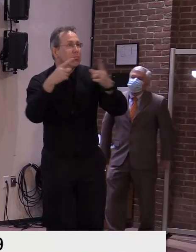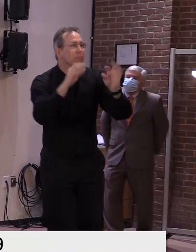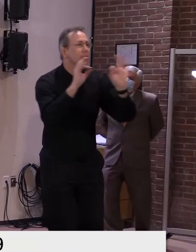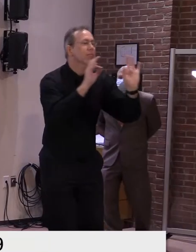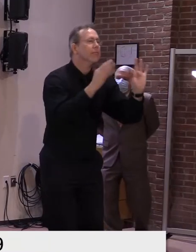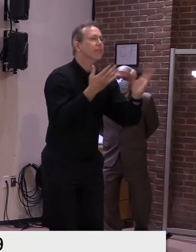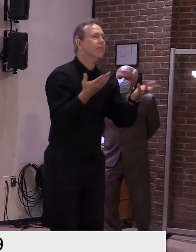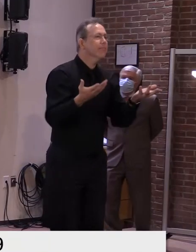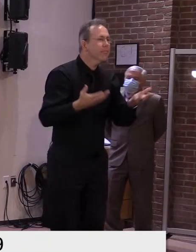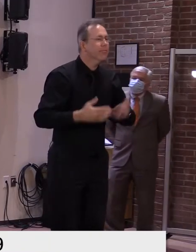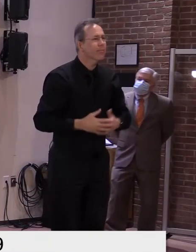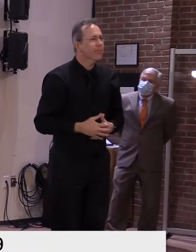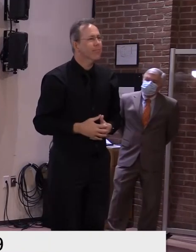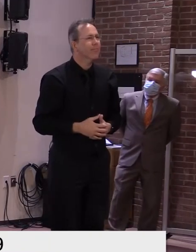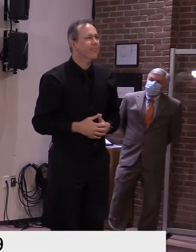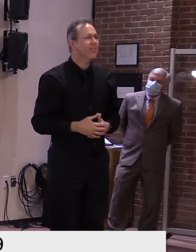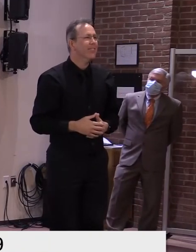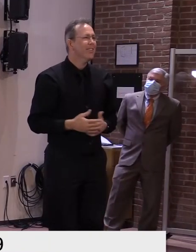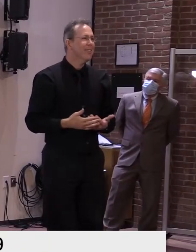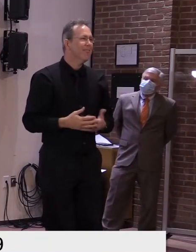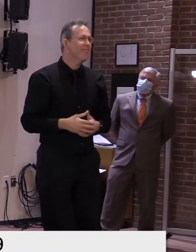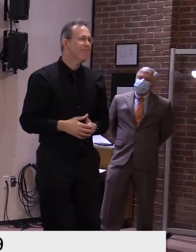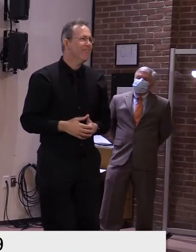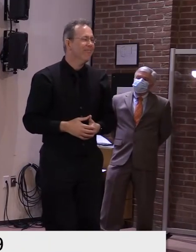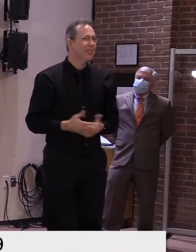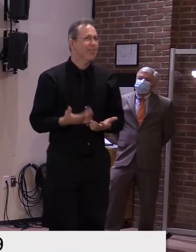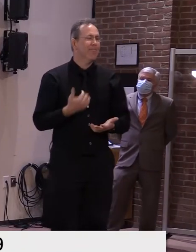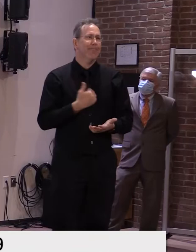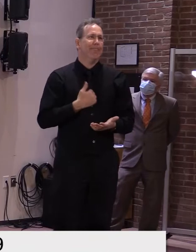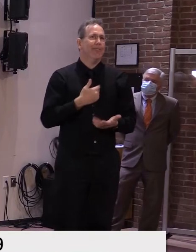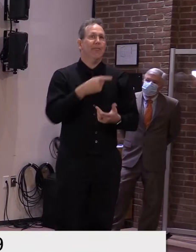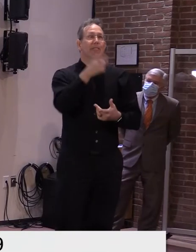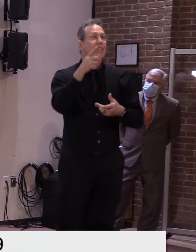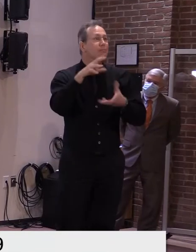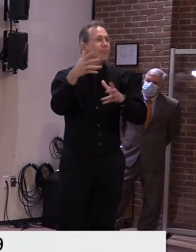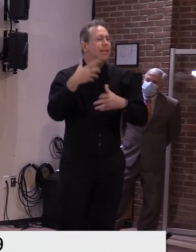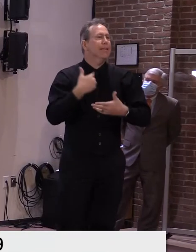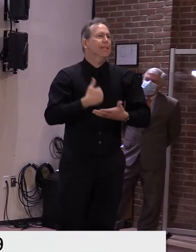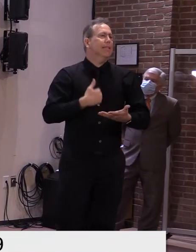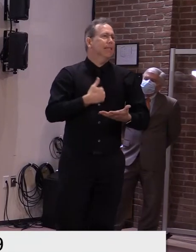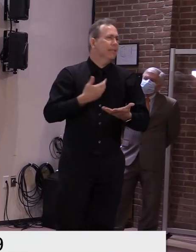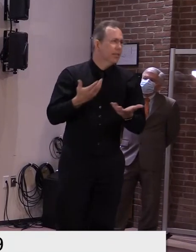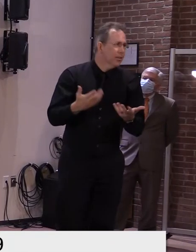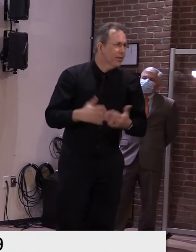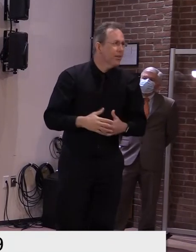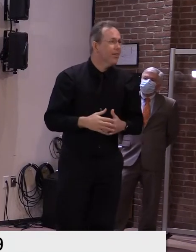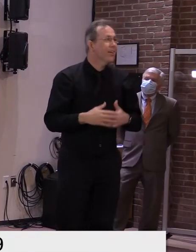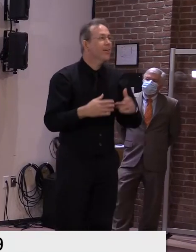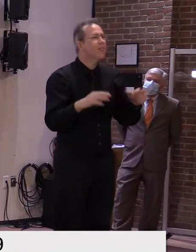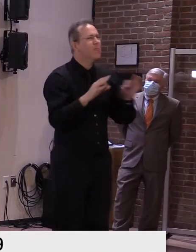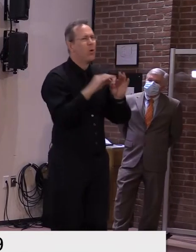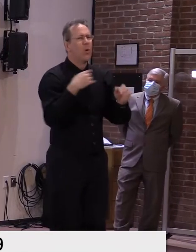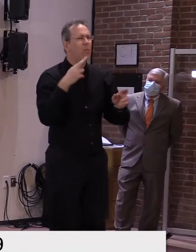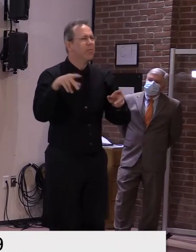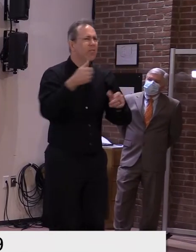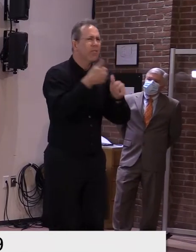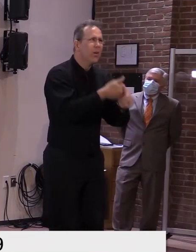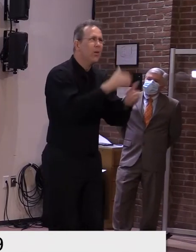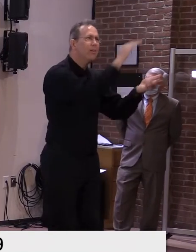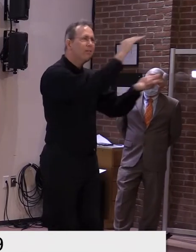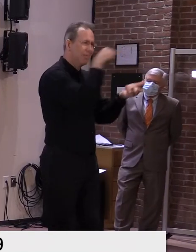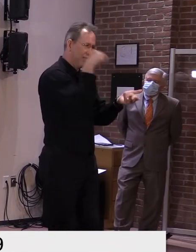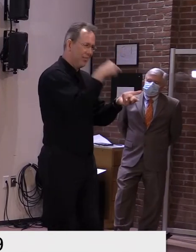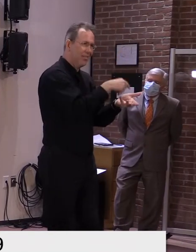vaccine and we ramped up, then we could add appointments and get through it quicker. So we just think our approach